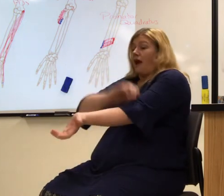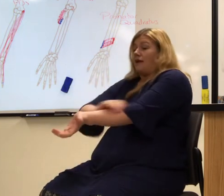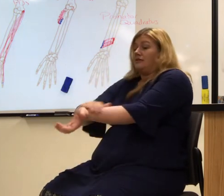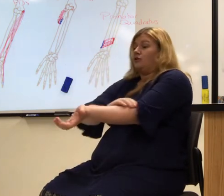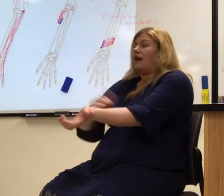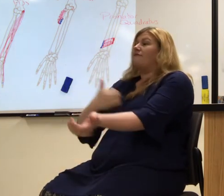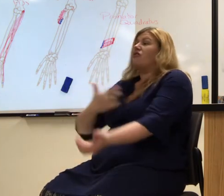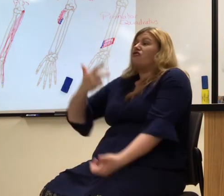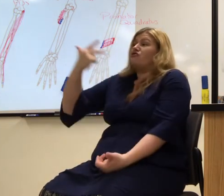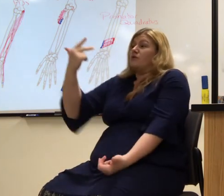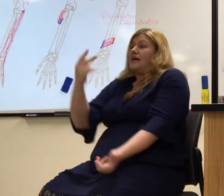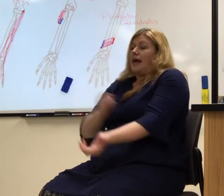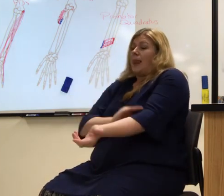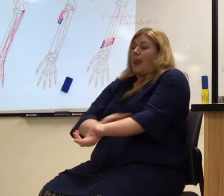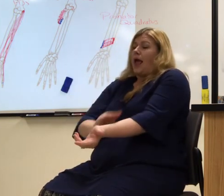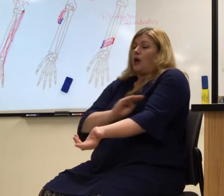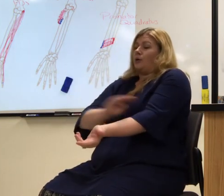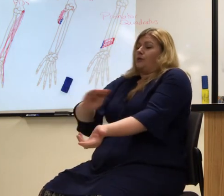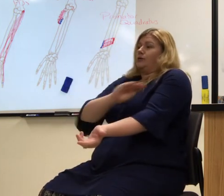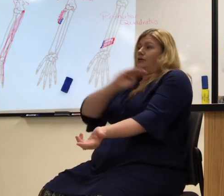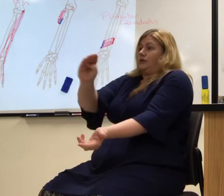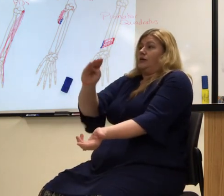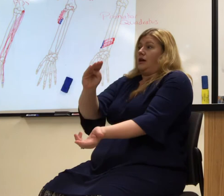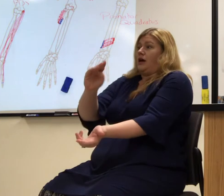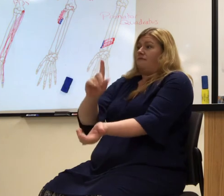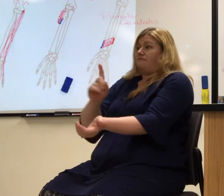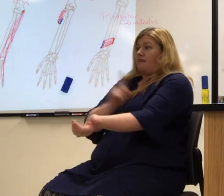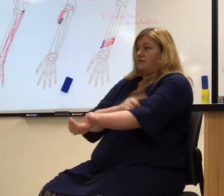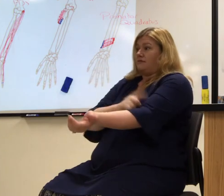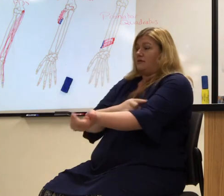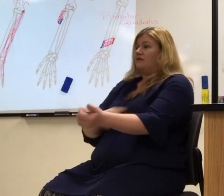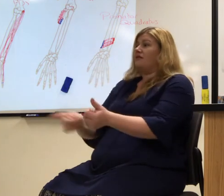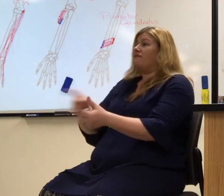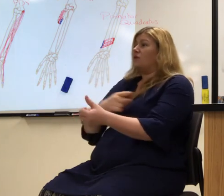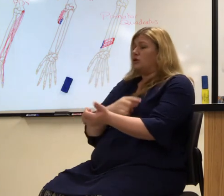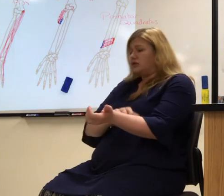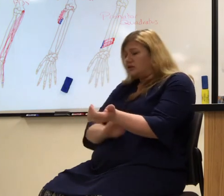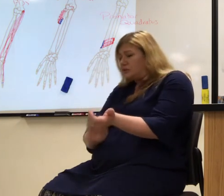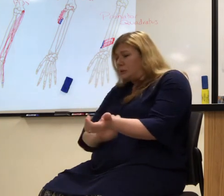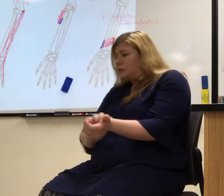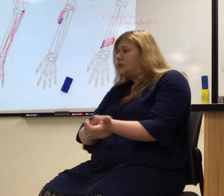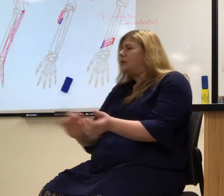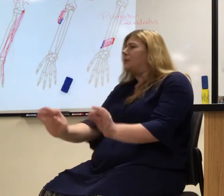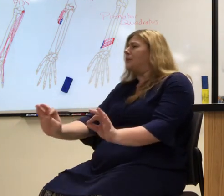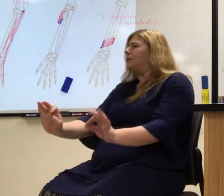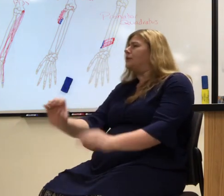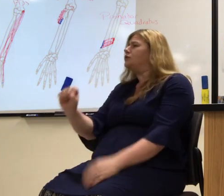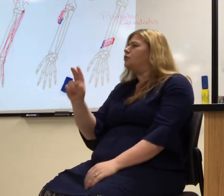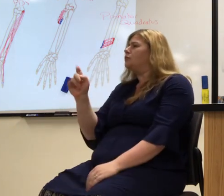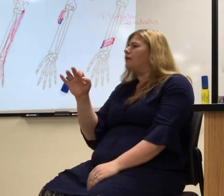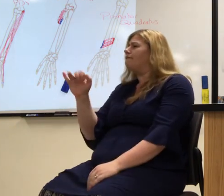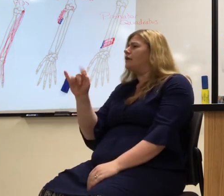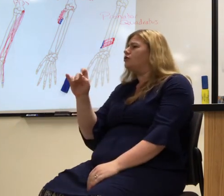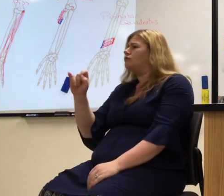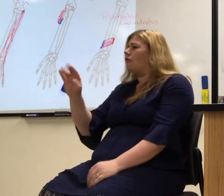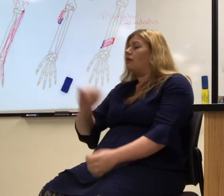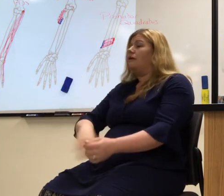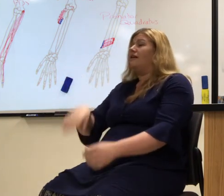first four are considered the superficial layer. The FDS is like intermediate.